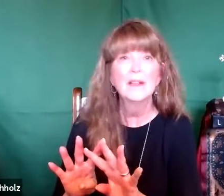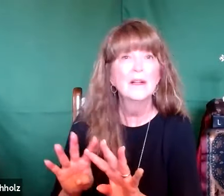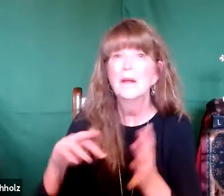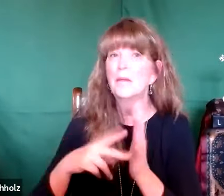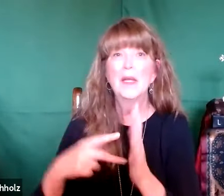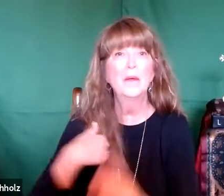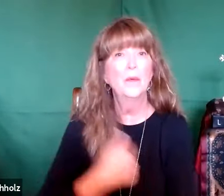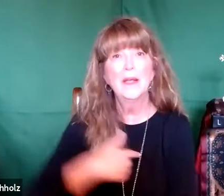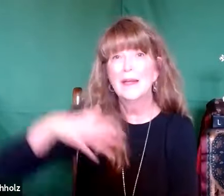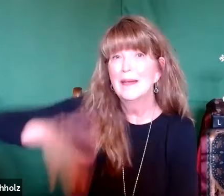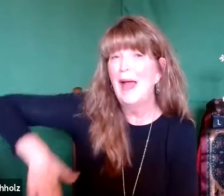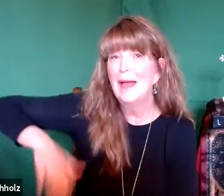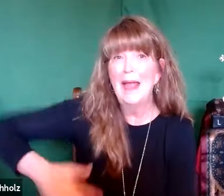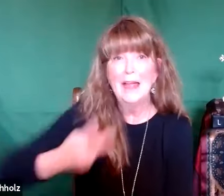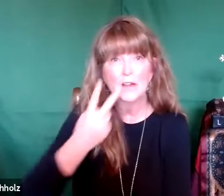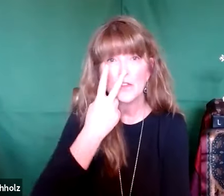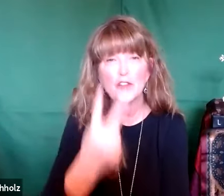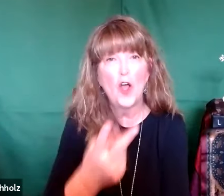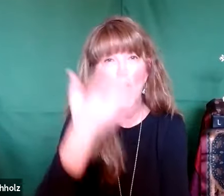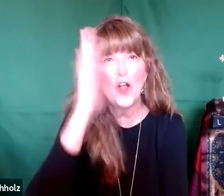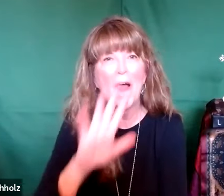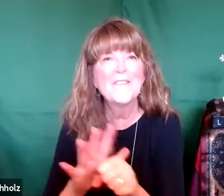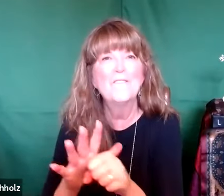can guarantee to you that once that curtain is down,